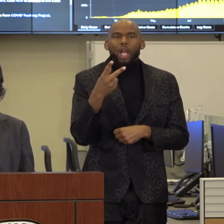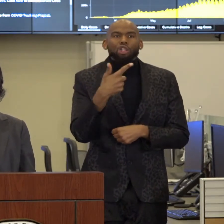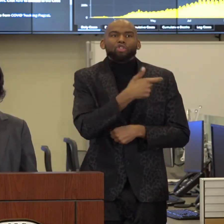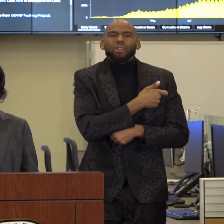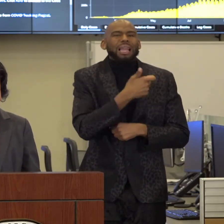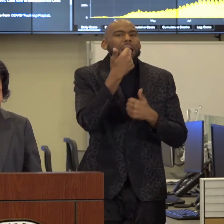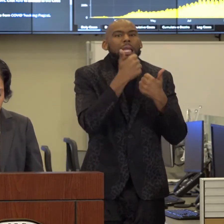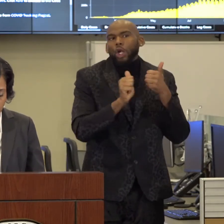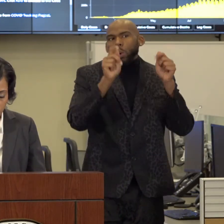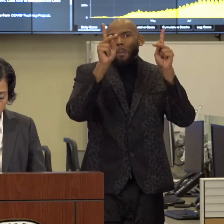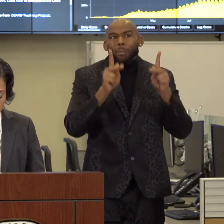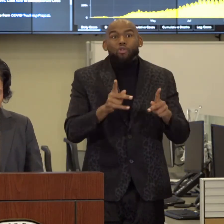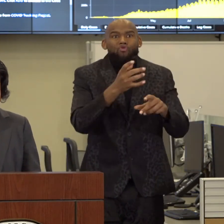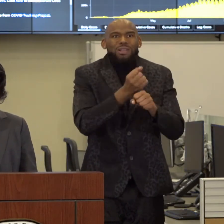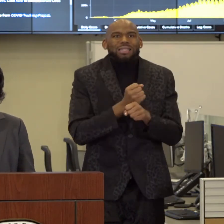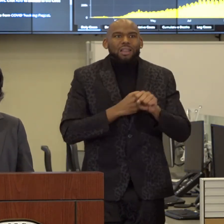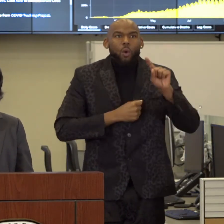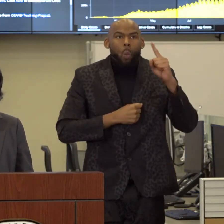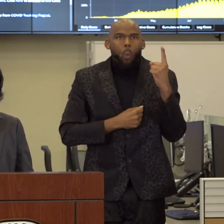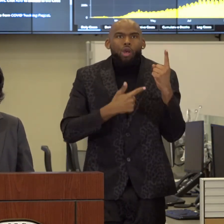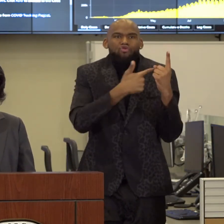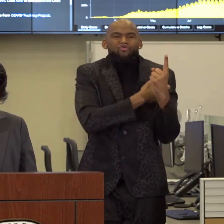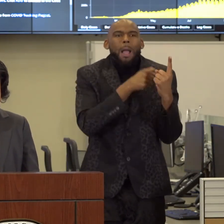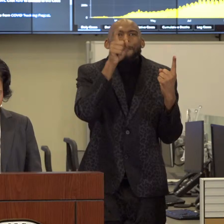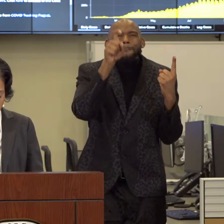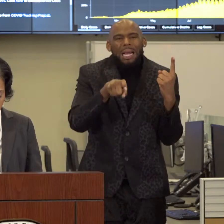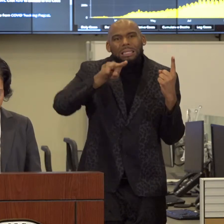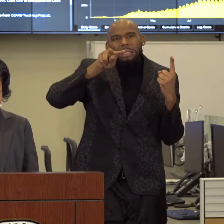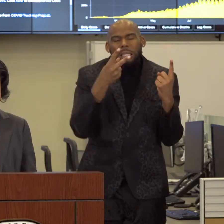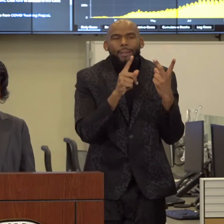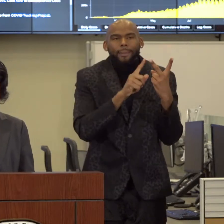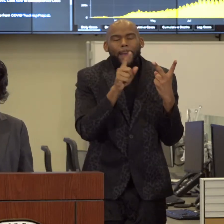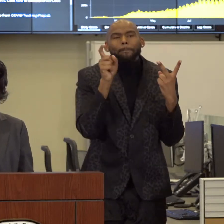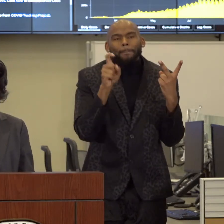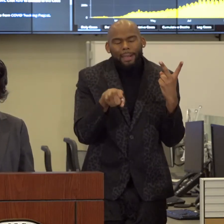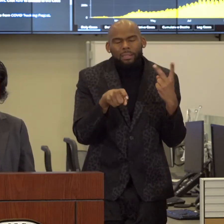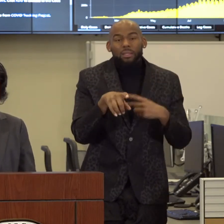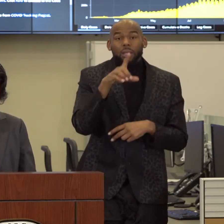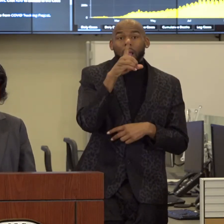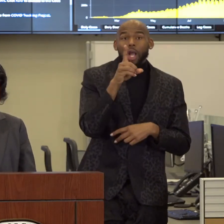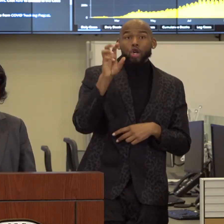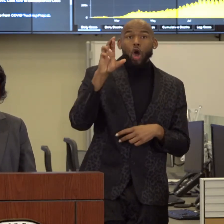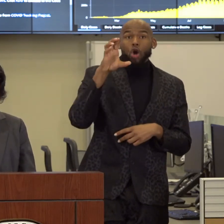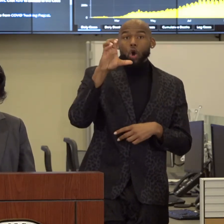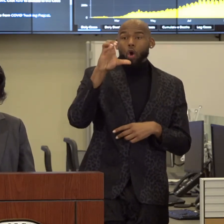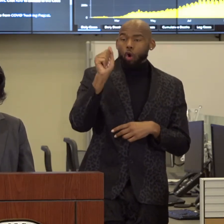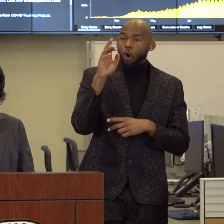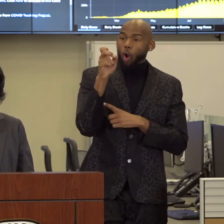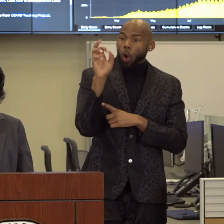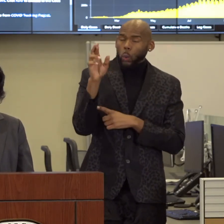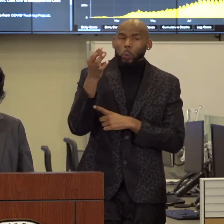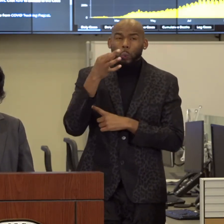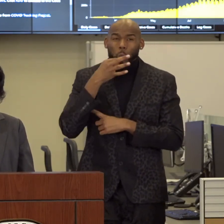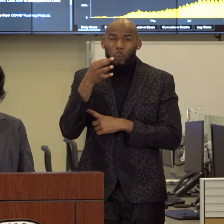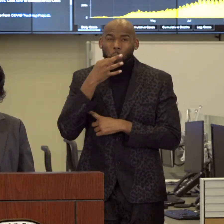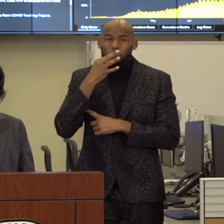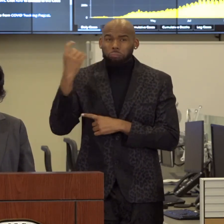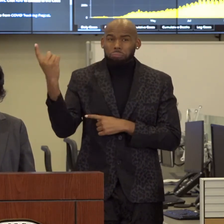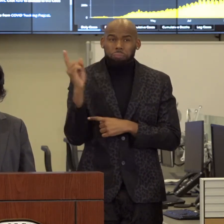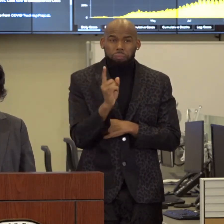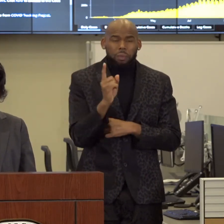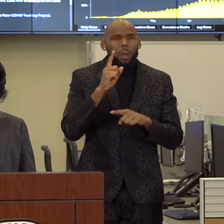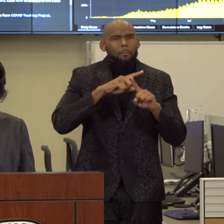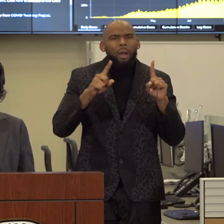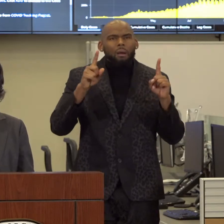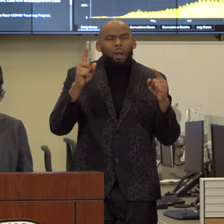first shot here. We will hear more from our Chief Health Officer, Dr. Carter, in just a moment. But before I go, I also want to